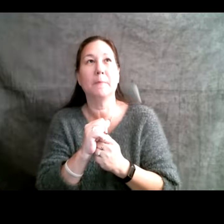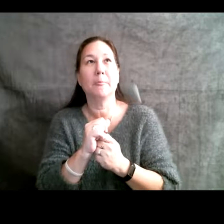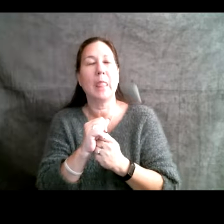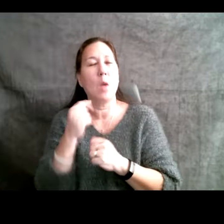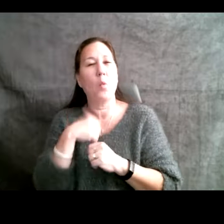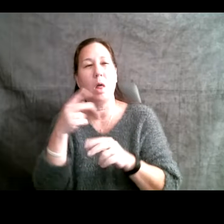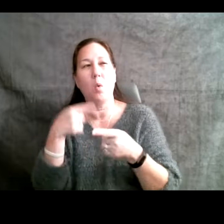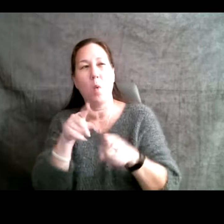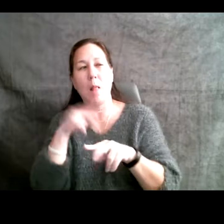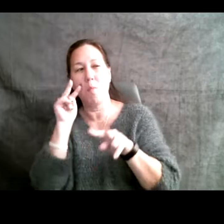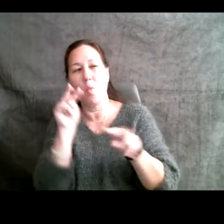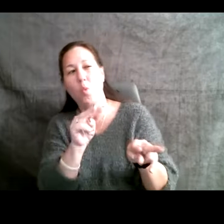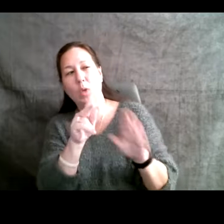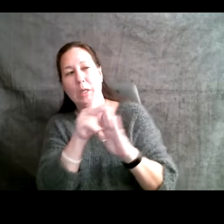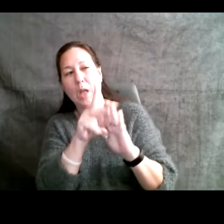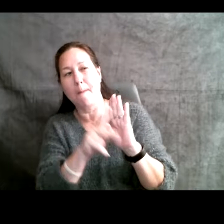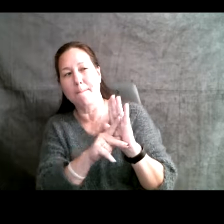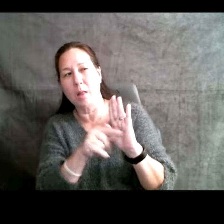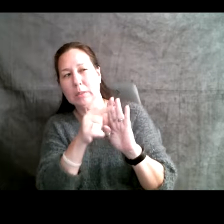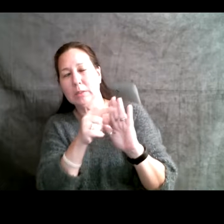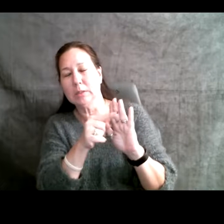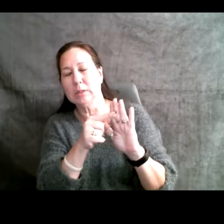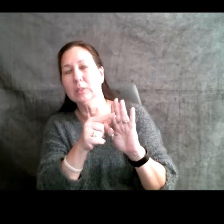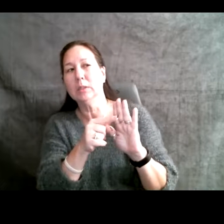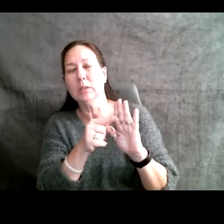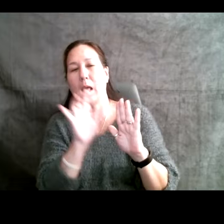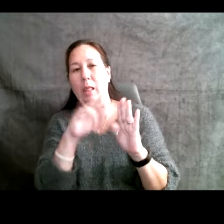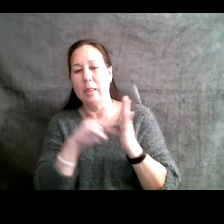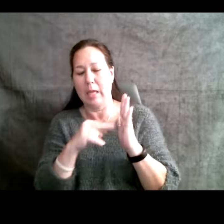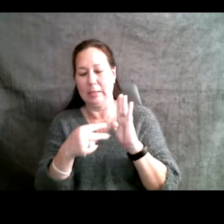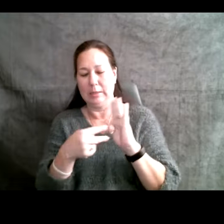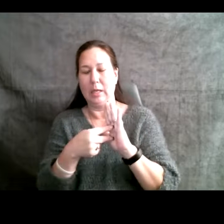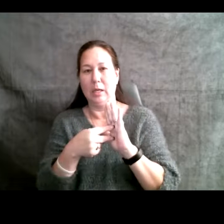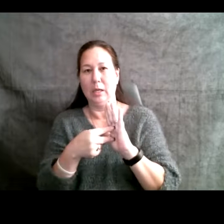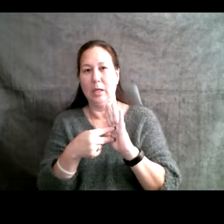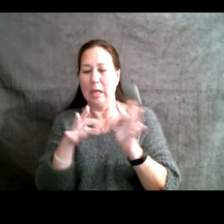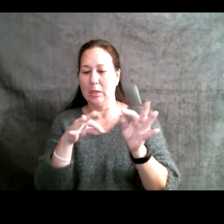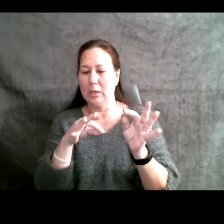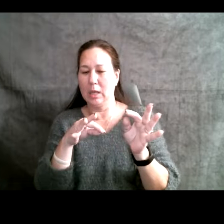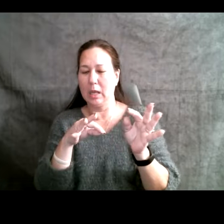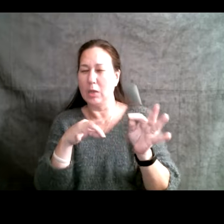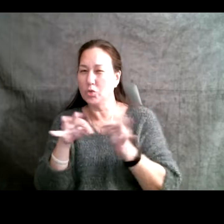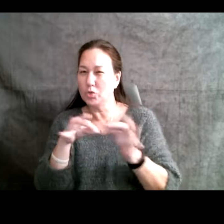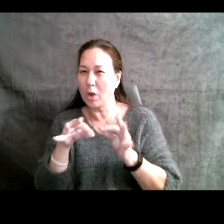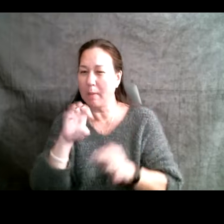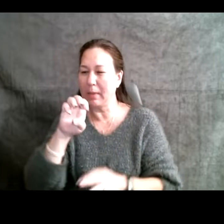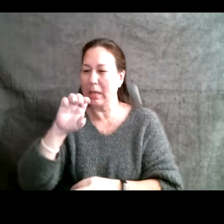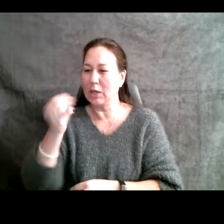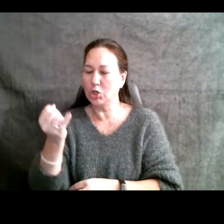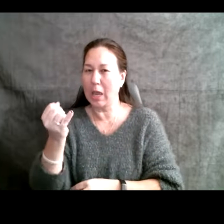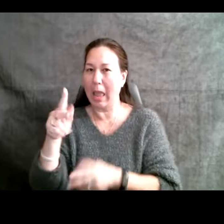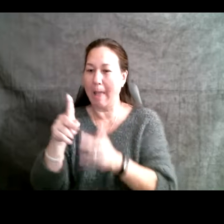it, in some ways, the definition is describing EJ places rather than